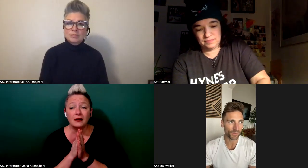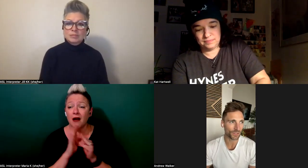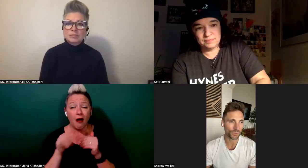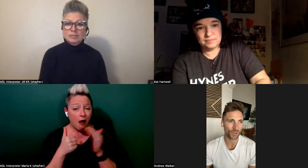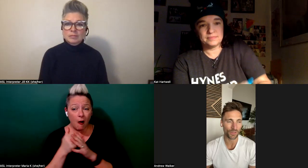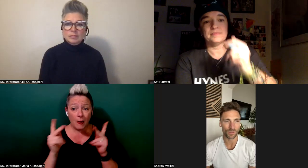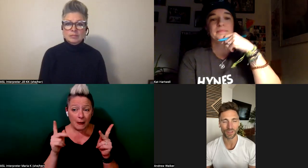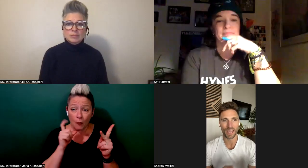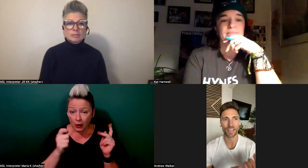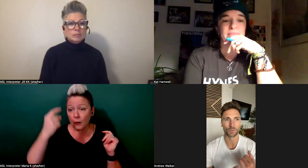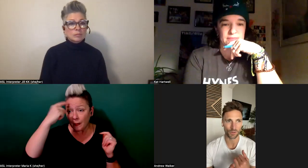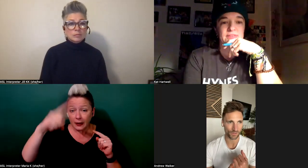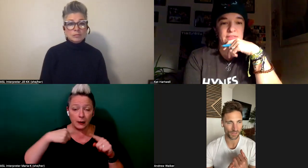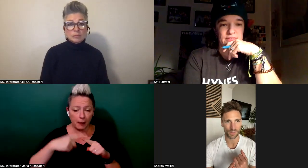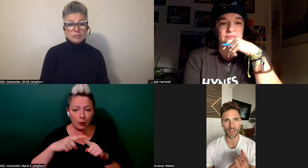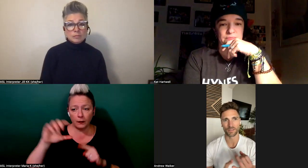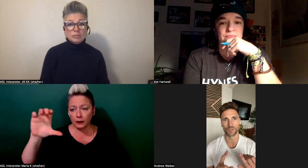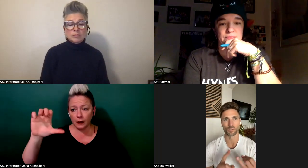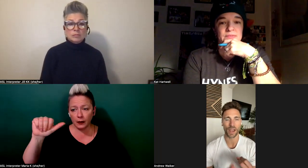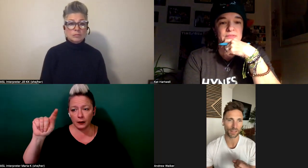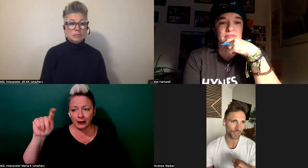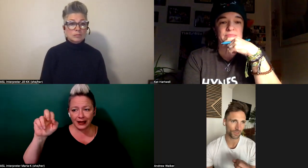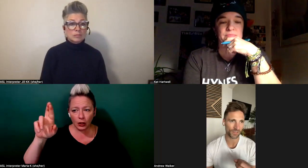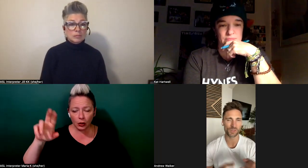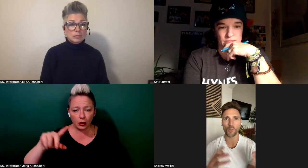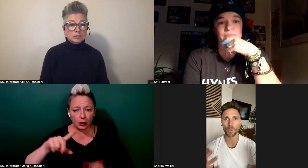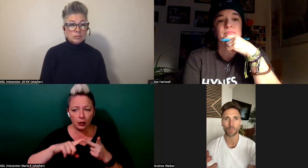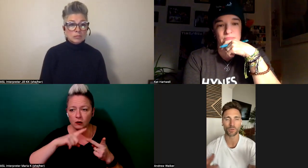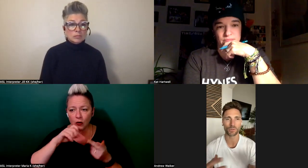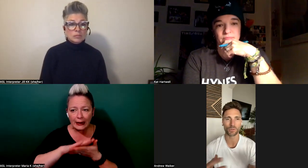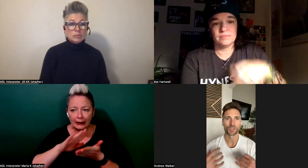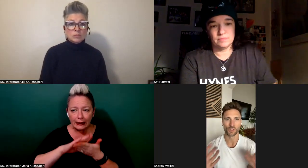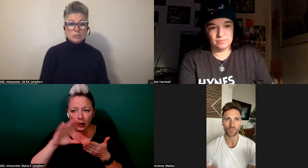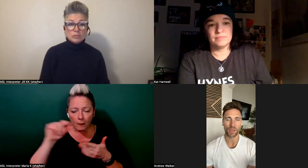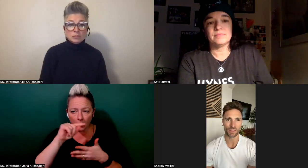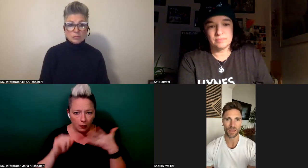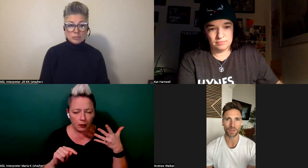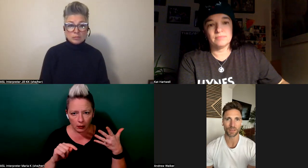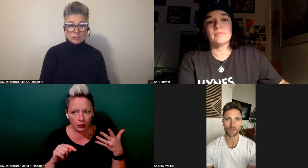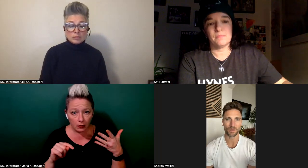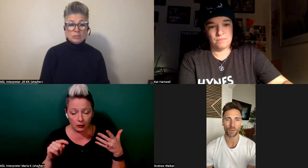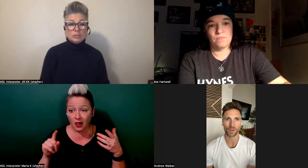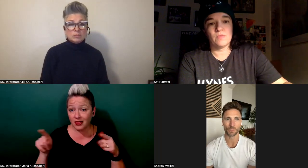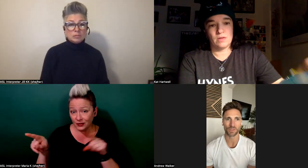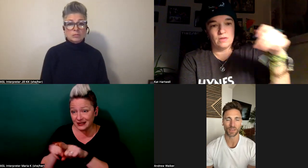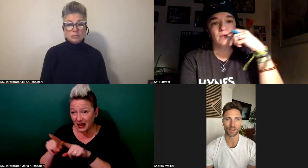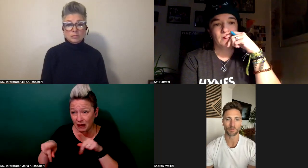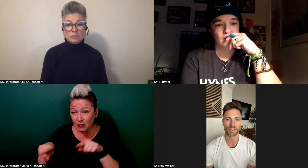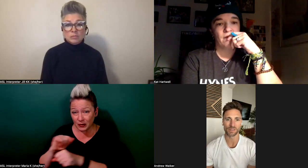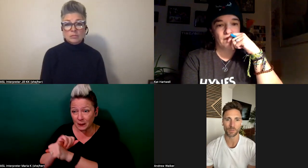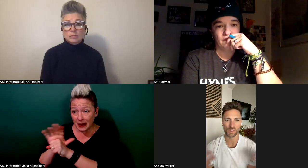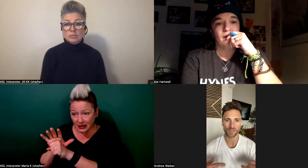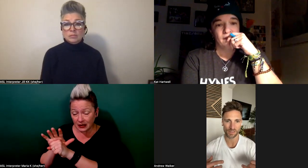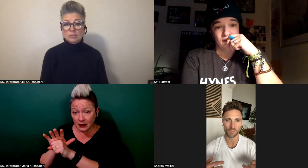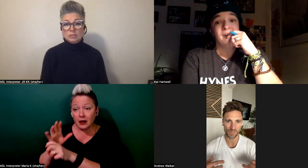think about too. You know, the caterers and the dry cleaners. It was all the people during the pandemic that were able to get